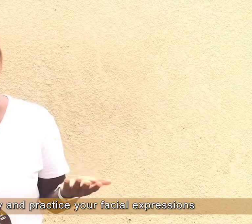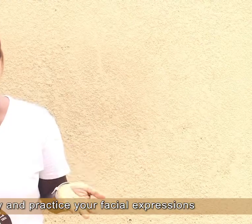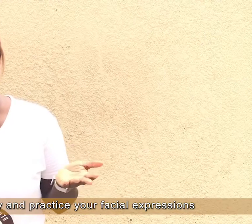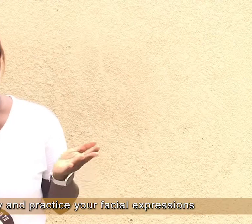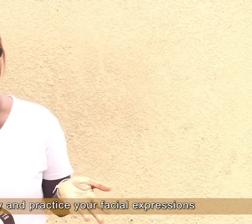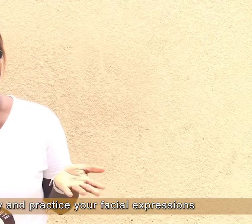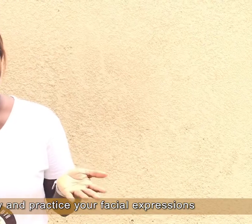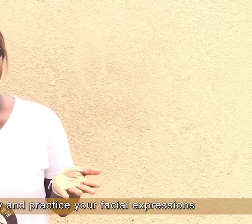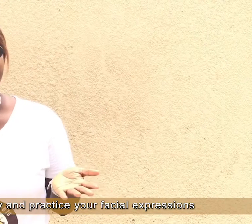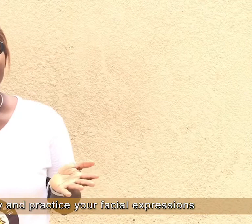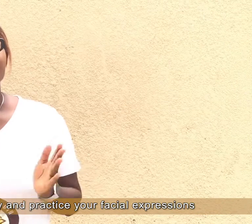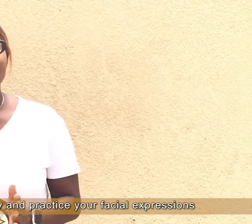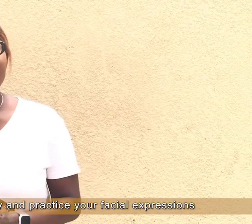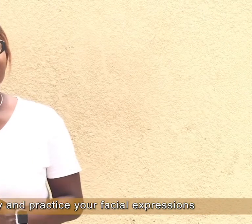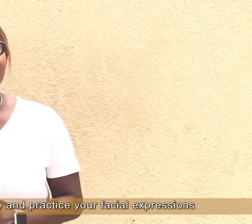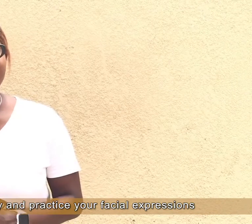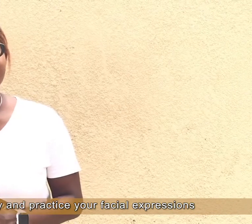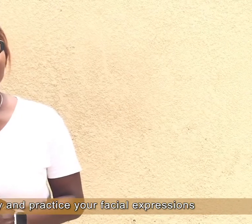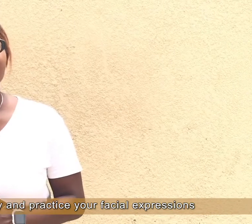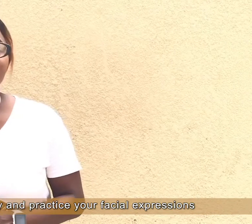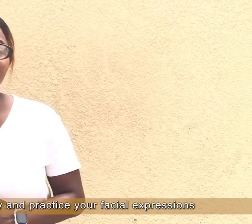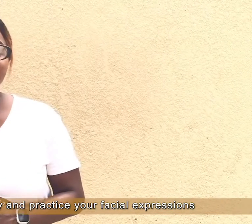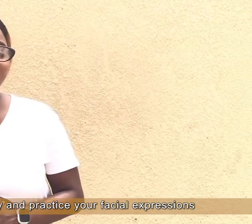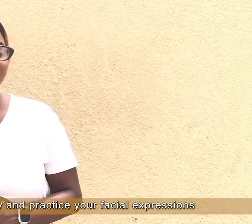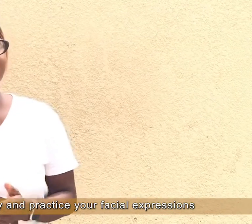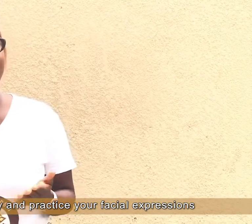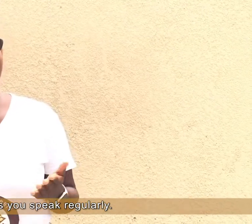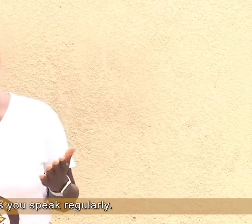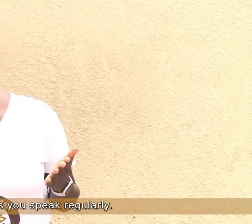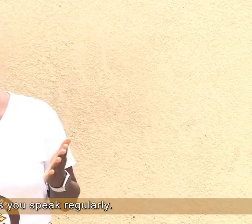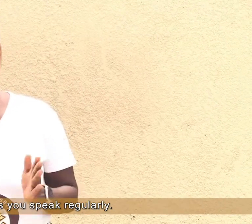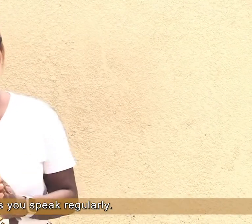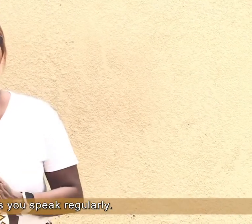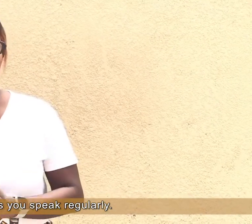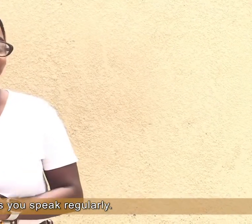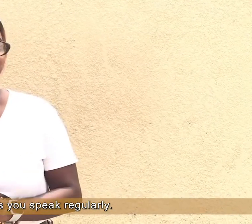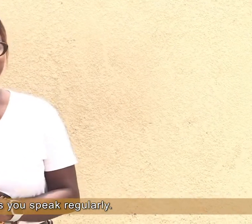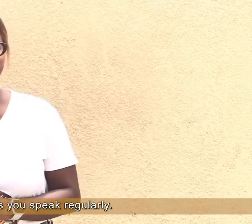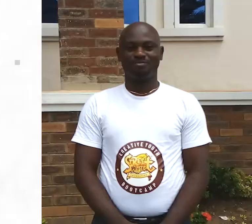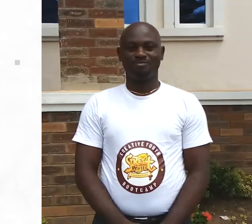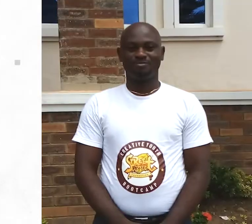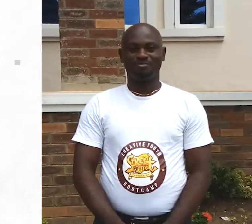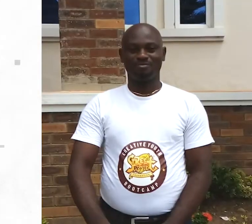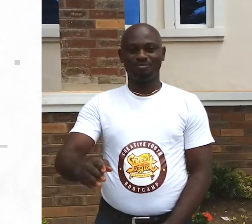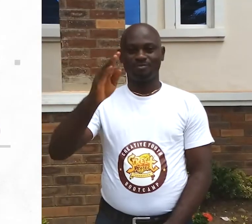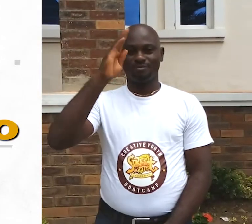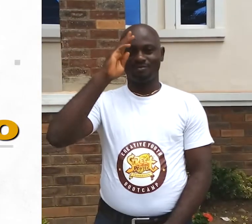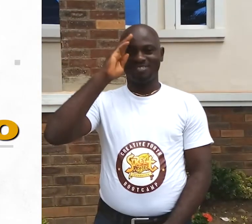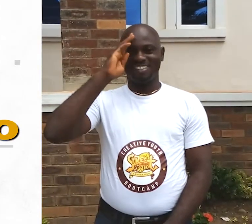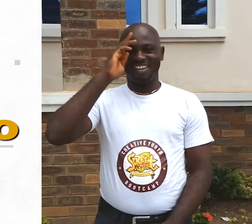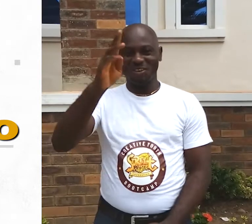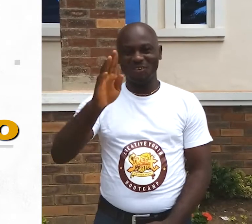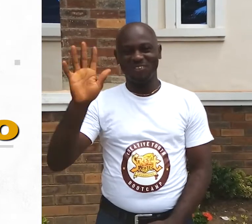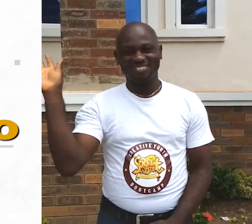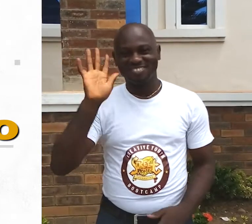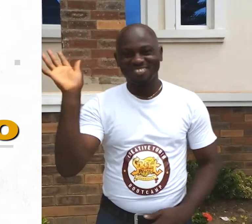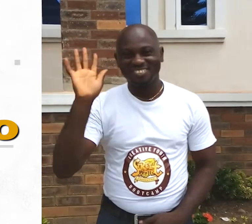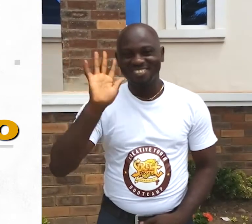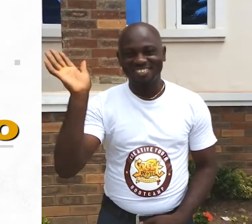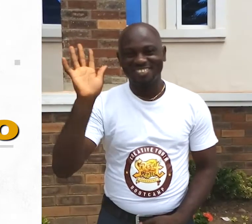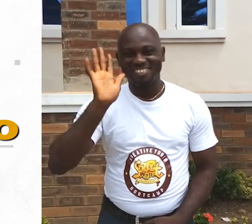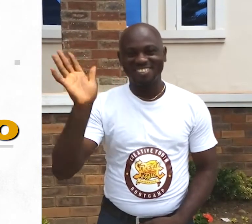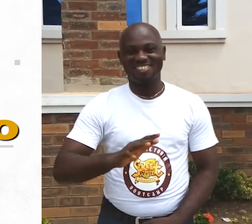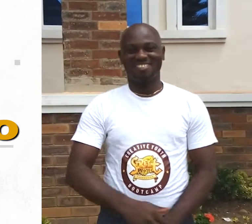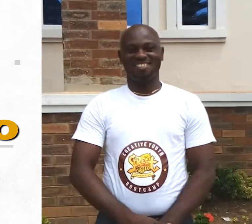That is it for today. Try and practice your facial expressions even as you speak regularly. Let's do a quick recap.